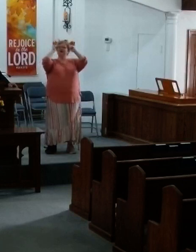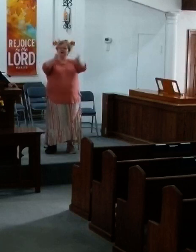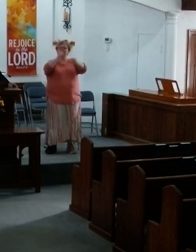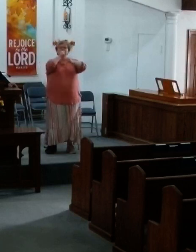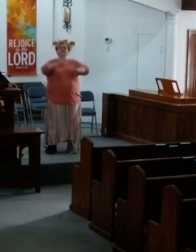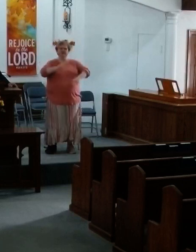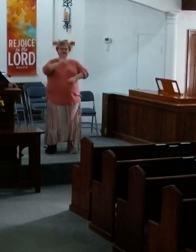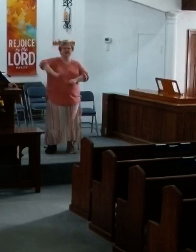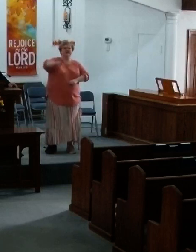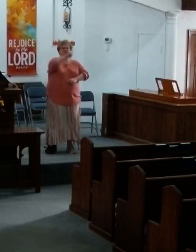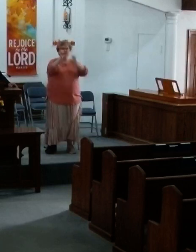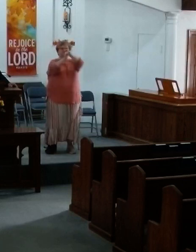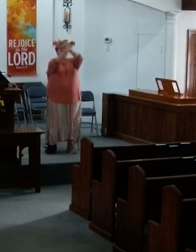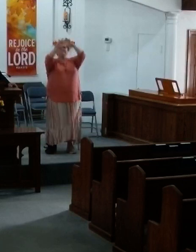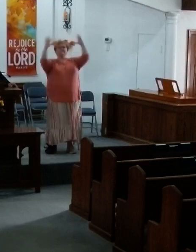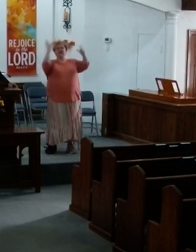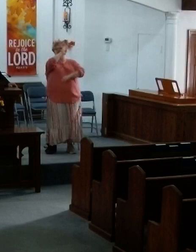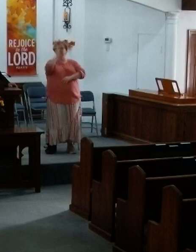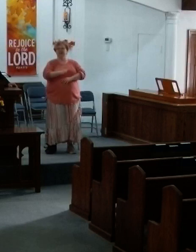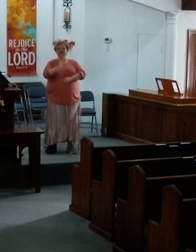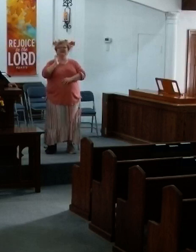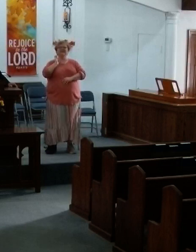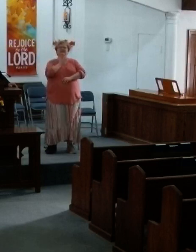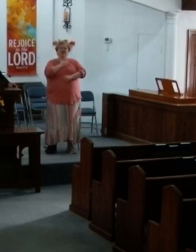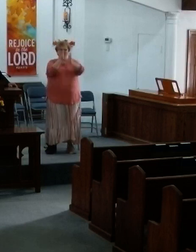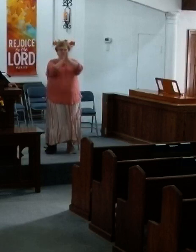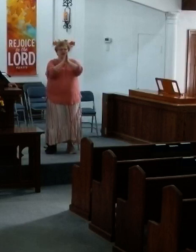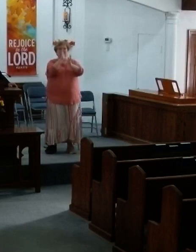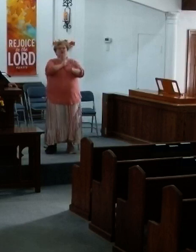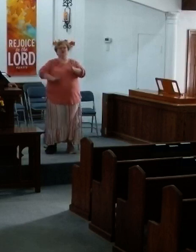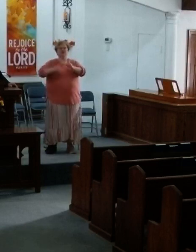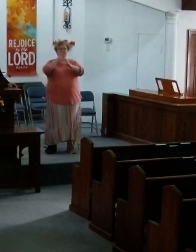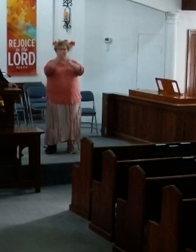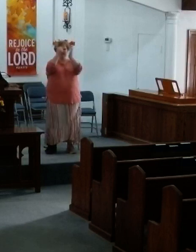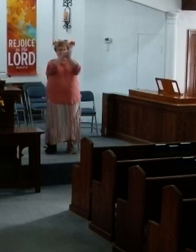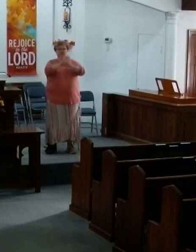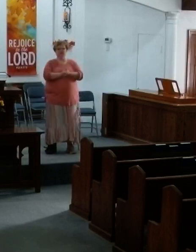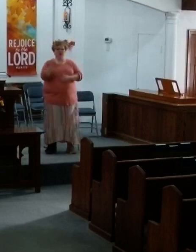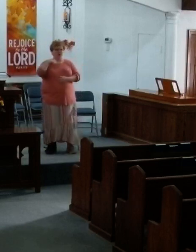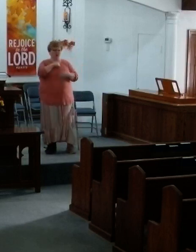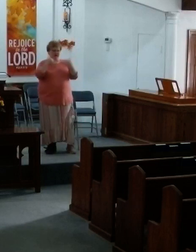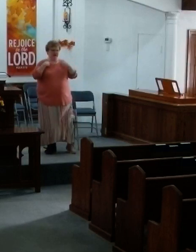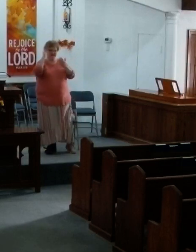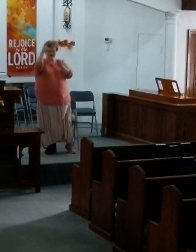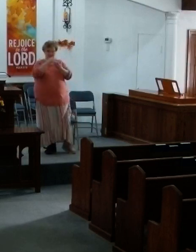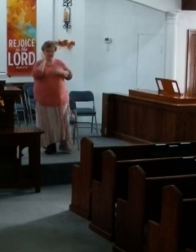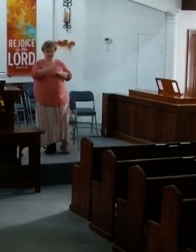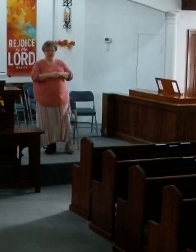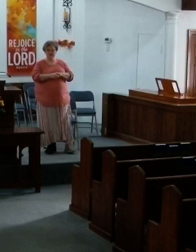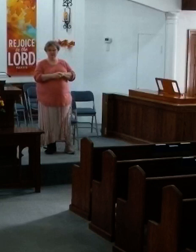even imagined. This is our prayer in Christ's name. Amen. We will have an invitation.